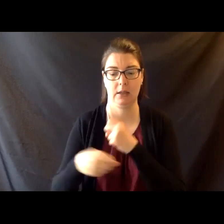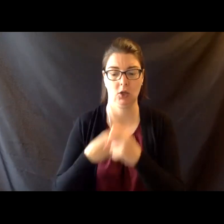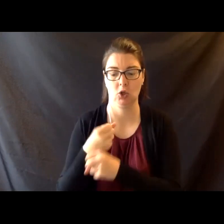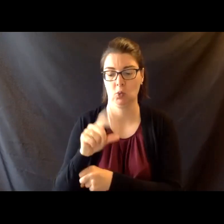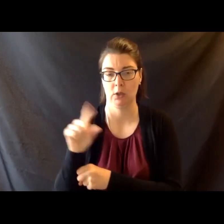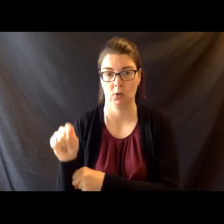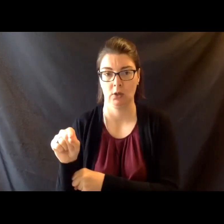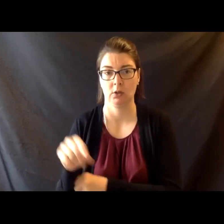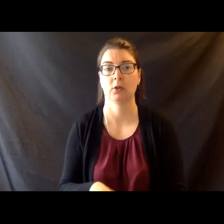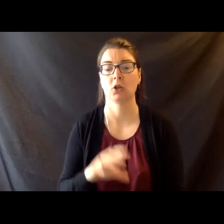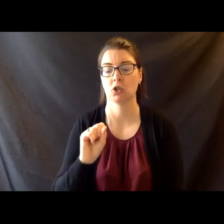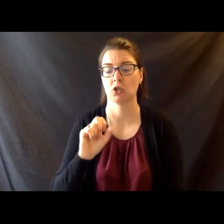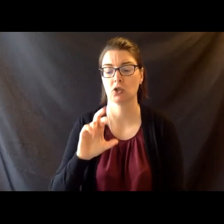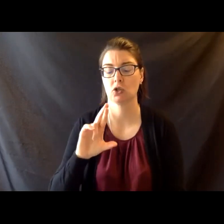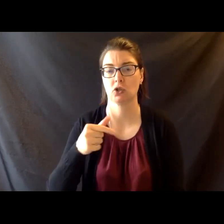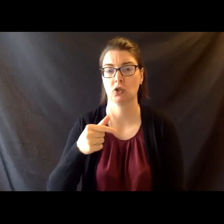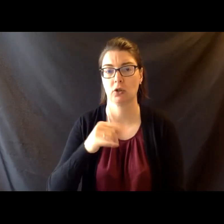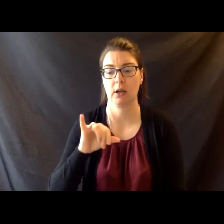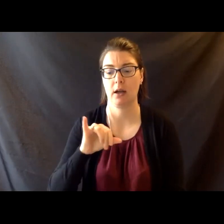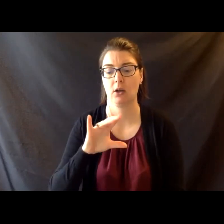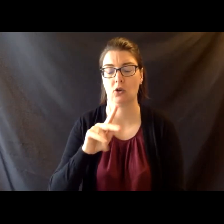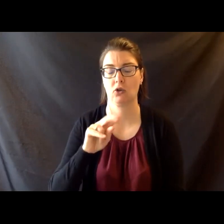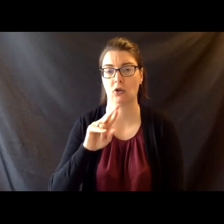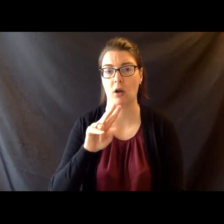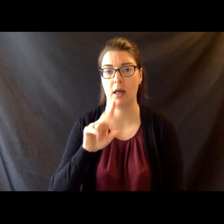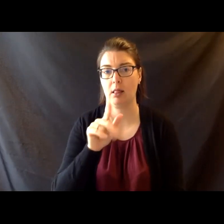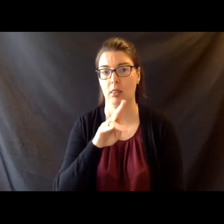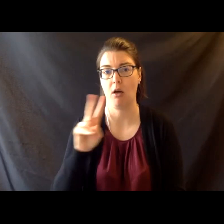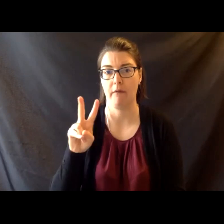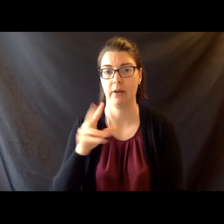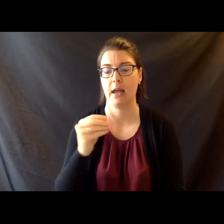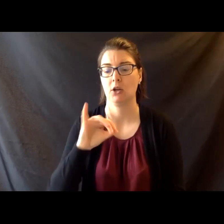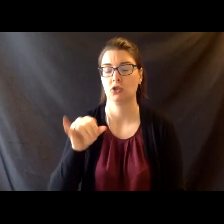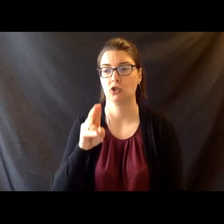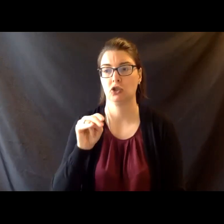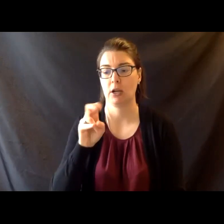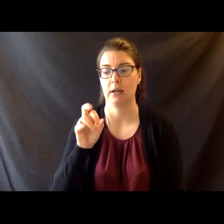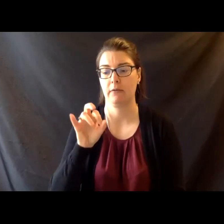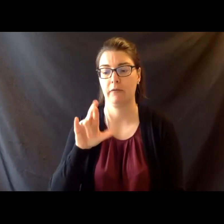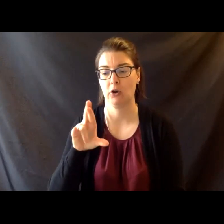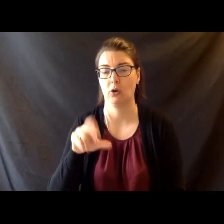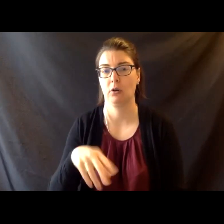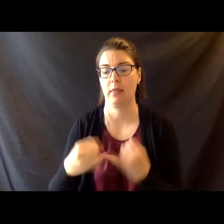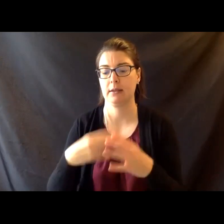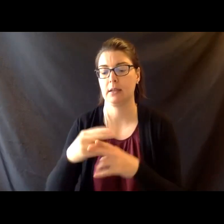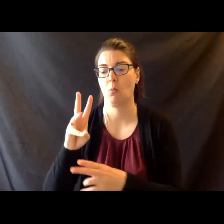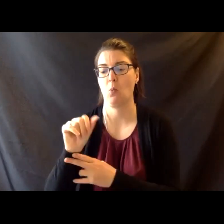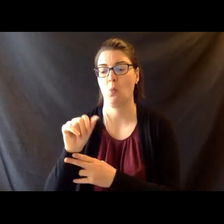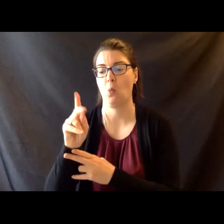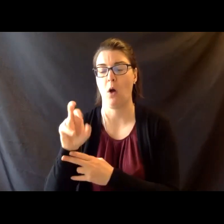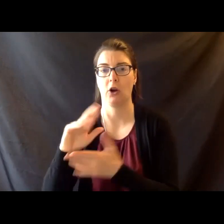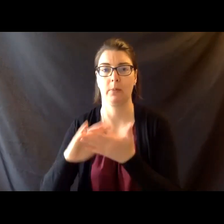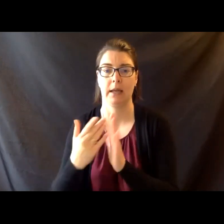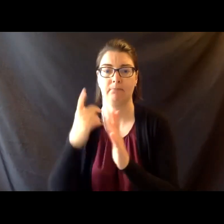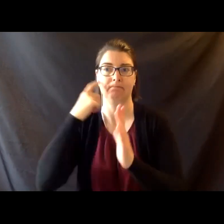Sergei Krylov and Janet Walker, who became Distinguished Research Professors in 2020. New to the